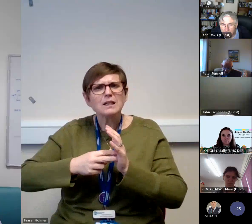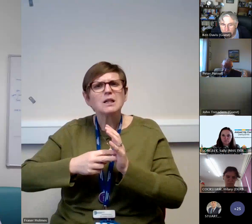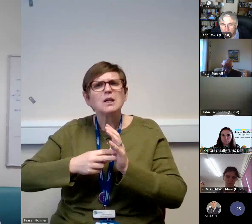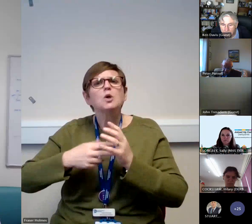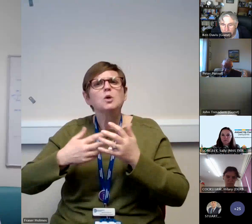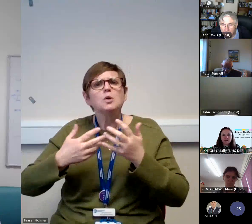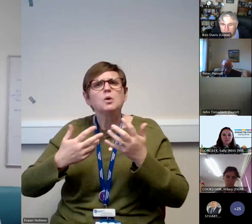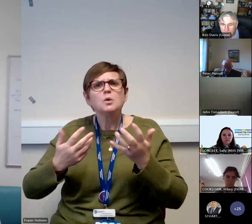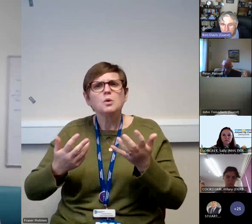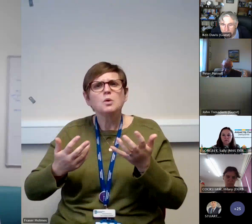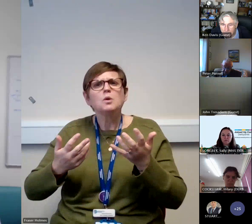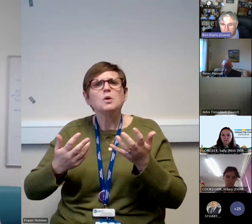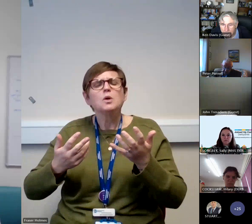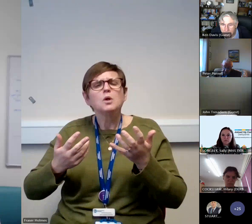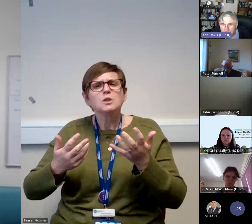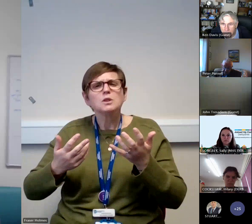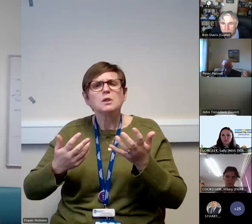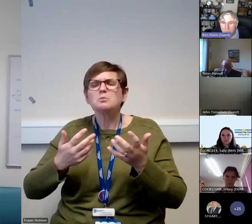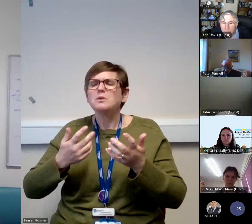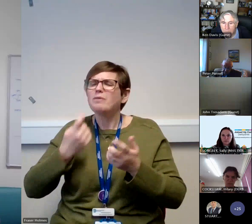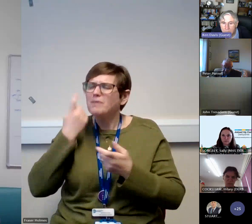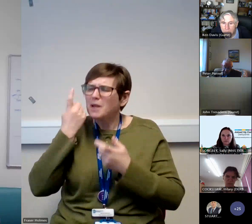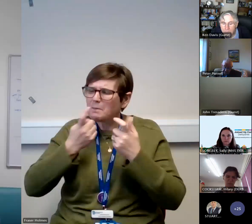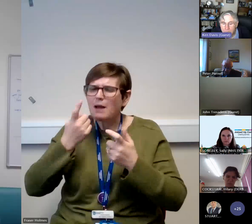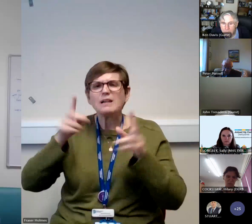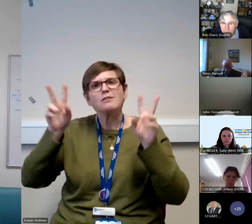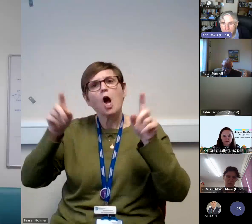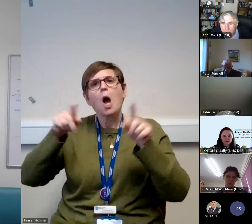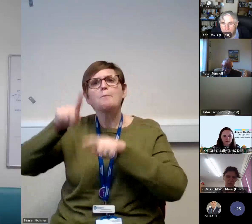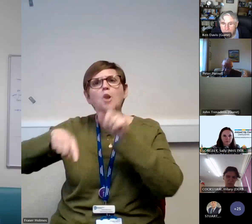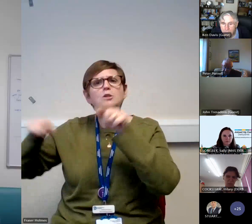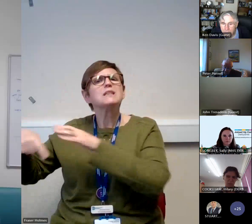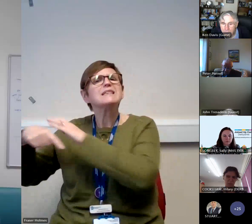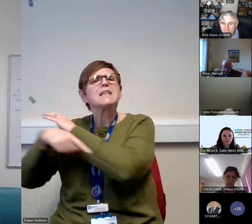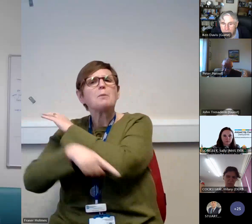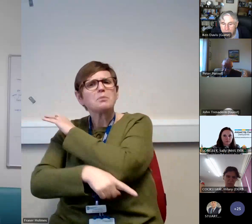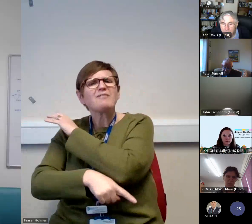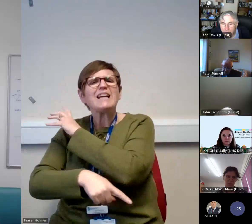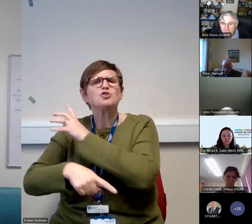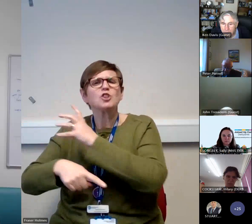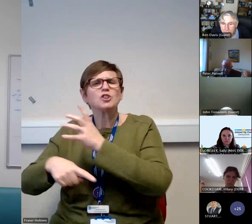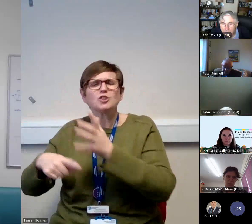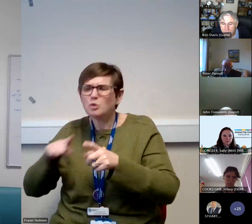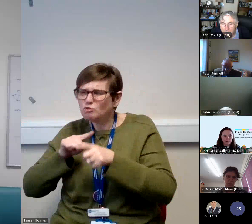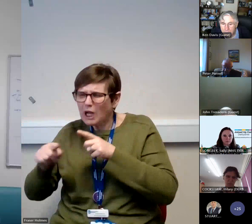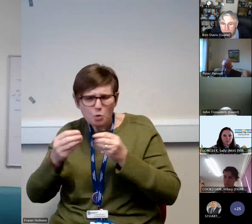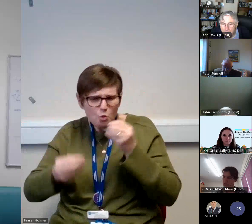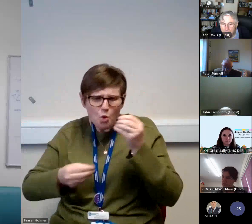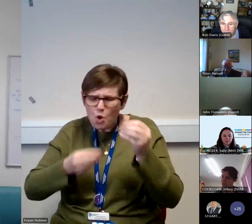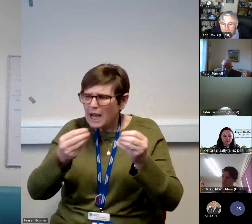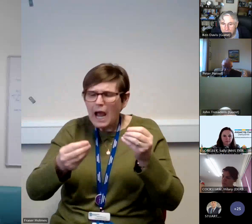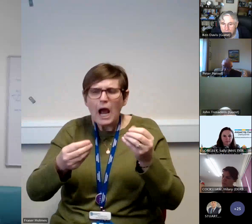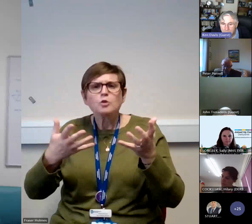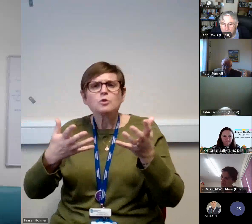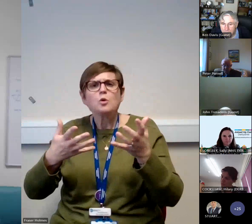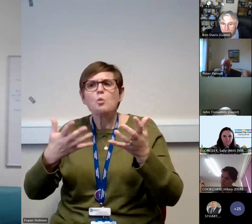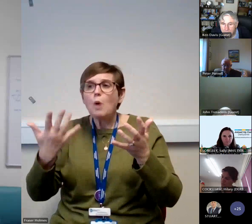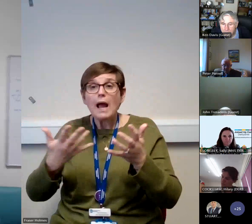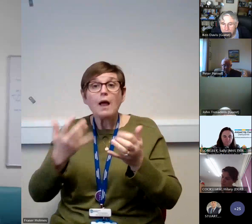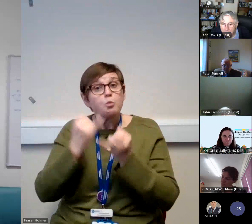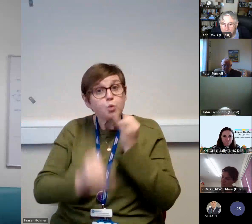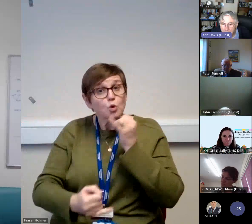the multiple deprivation information from the local authority to be able to map where the areas of